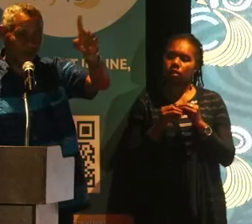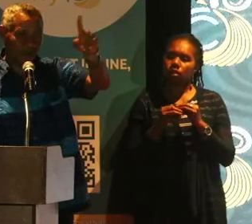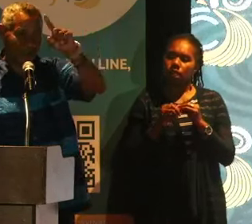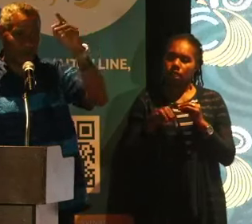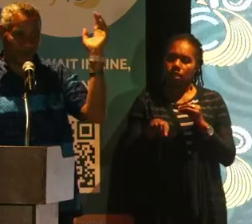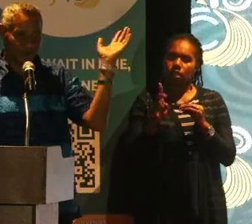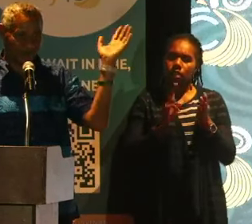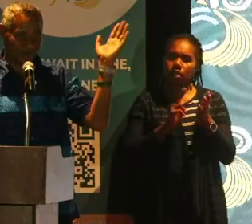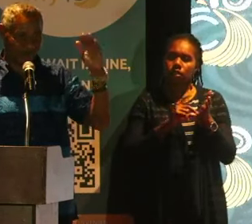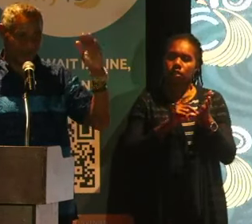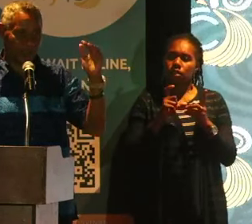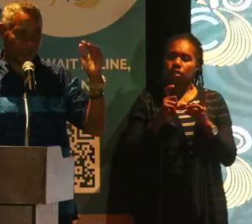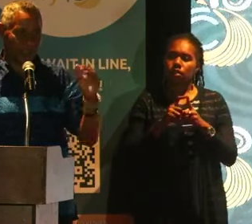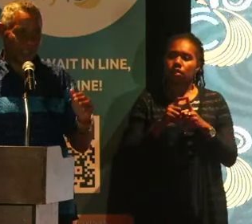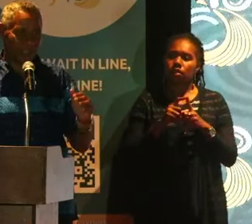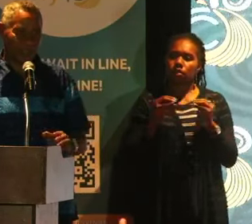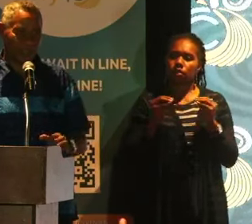look in local staff law,